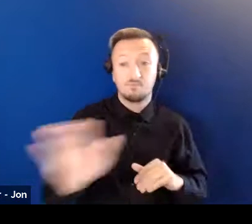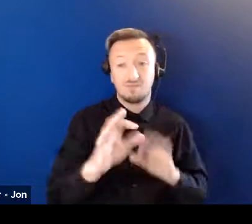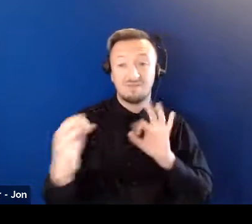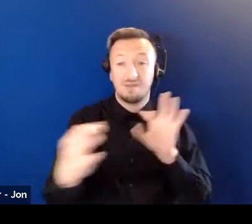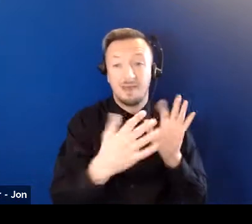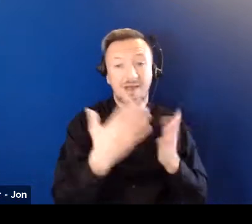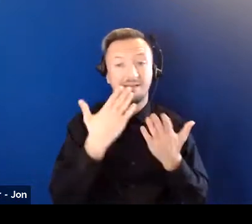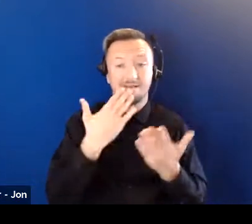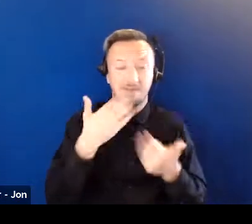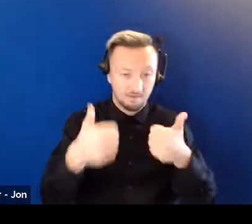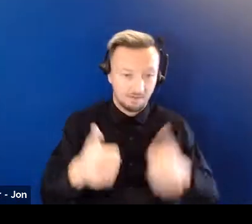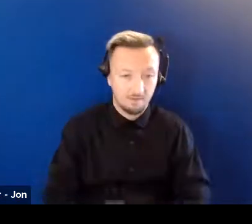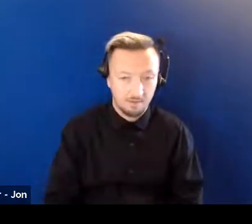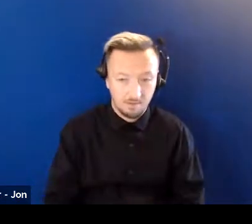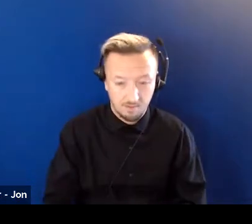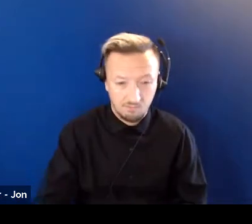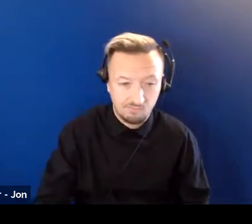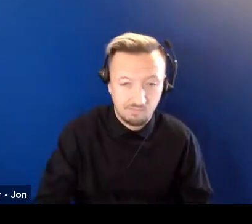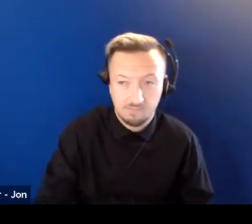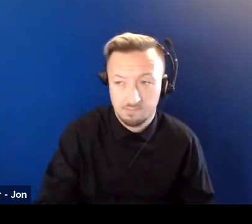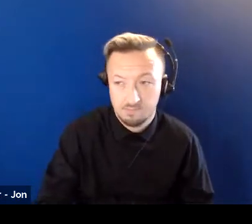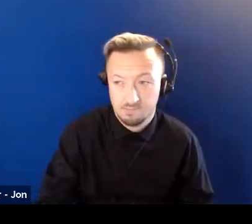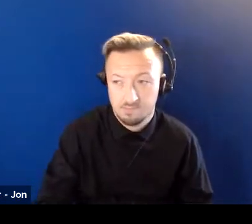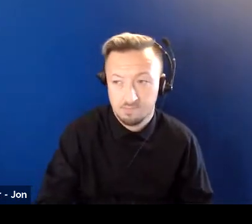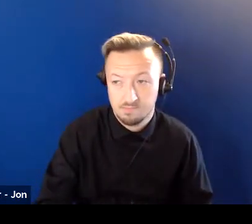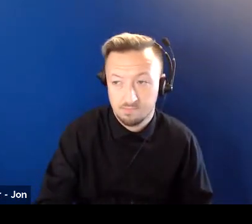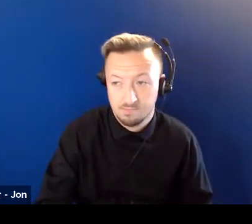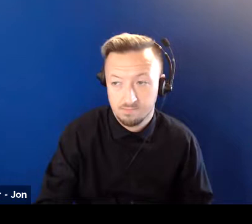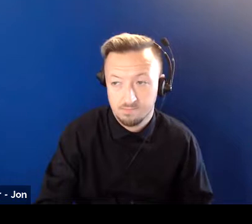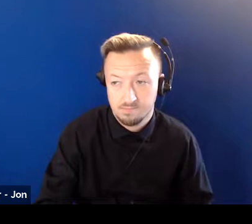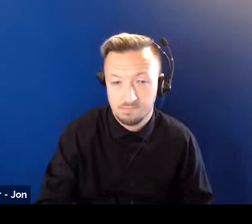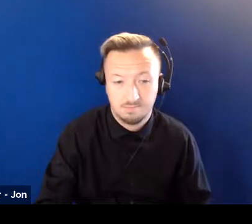and the participation as much as you were able. Really appreciate it.